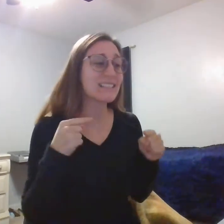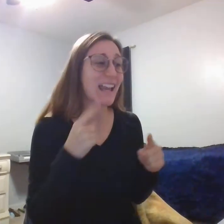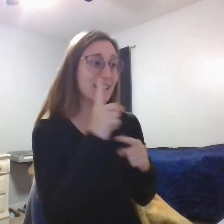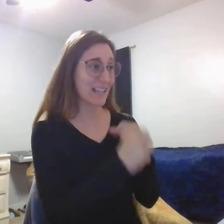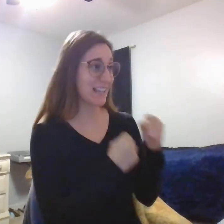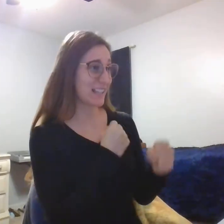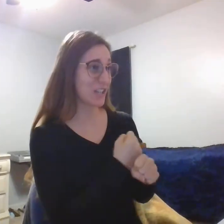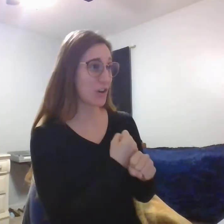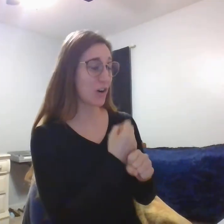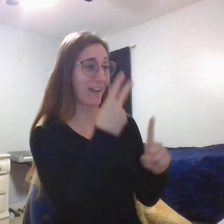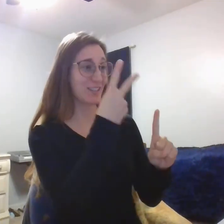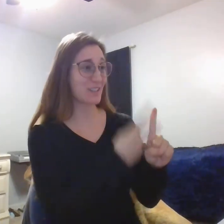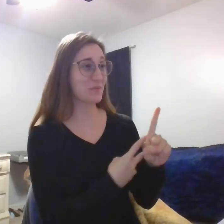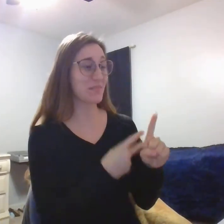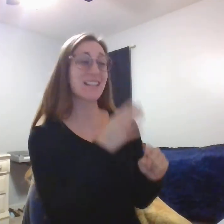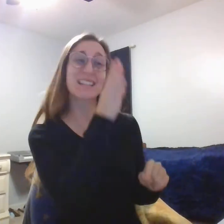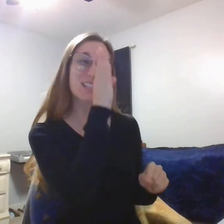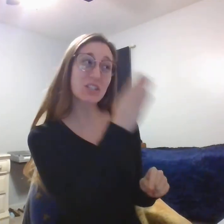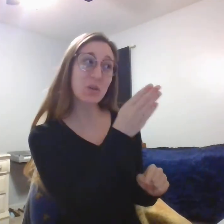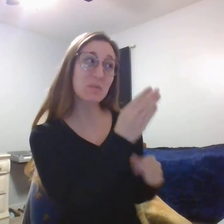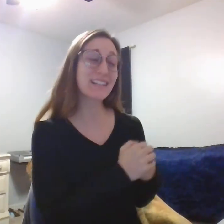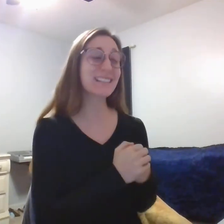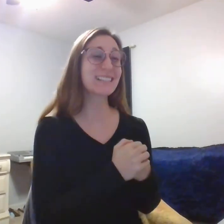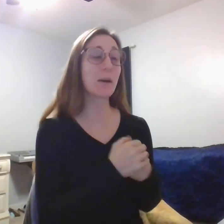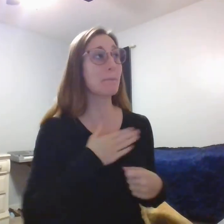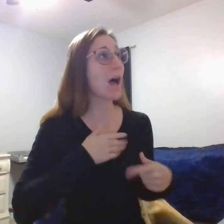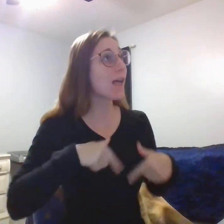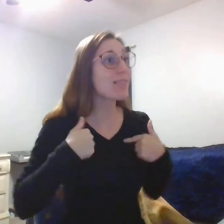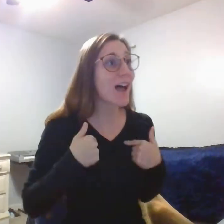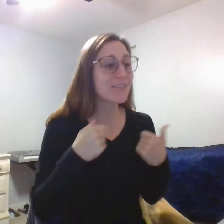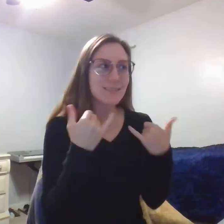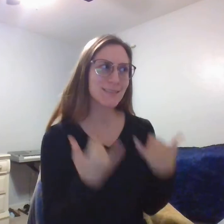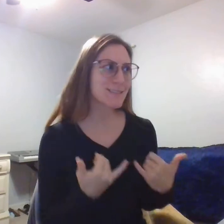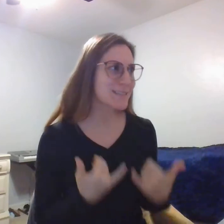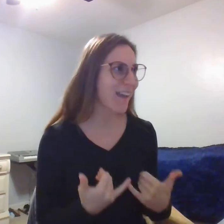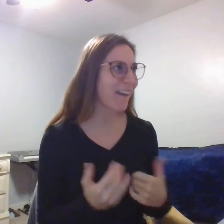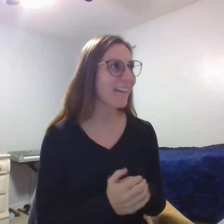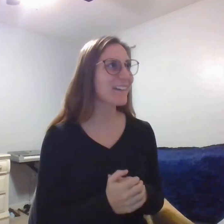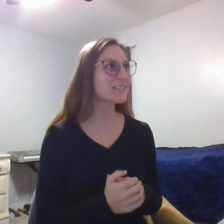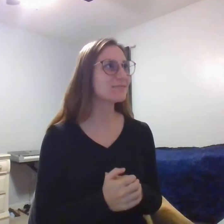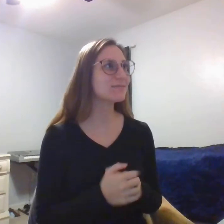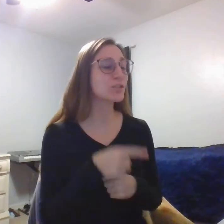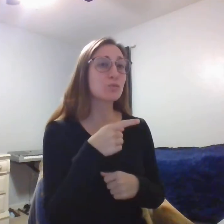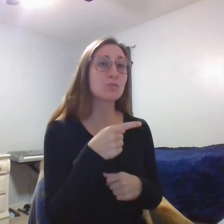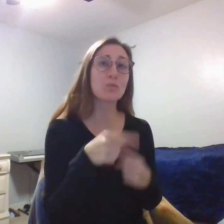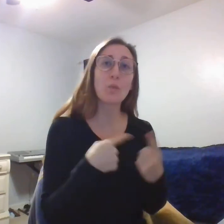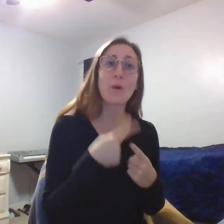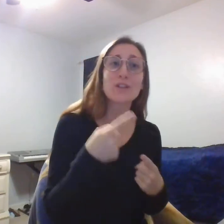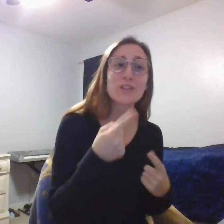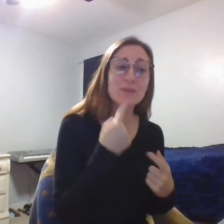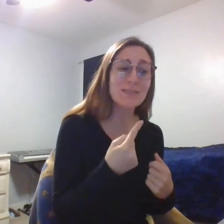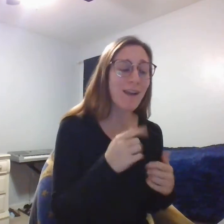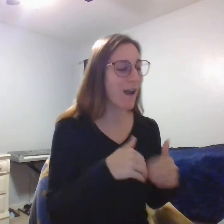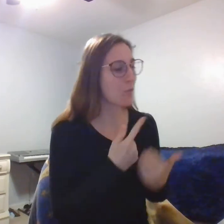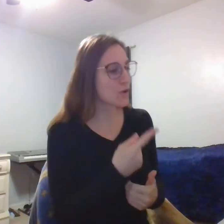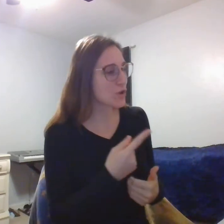So my life today, when you say how are you doing, I can actually really say genuinely from my heart,